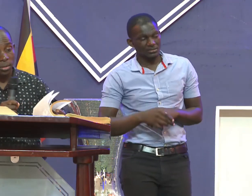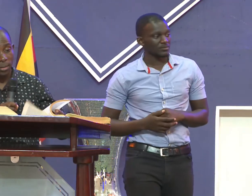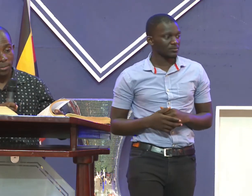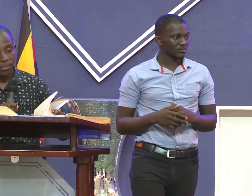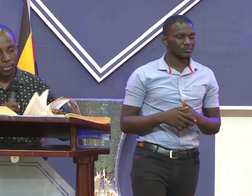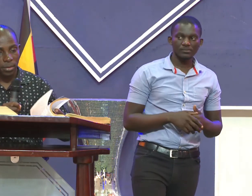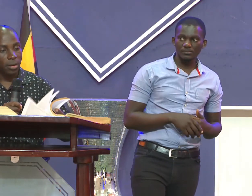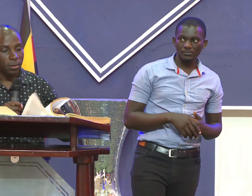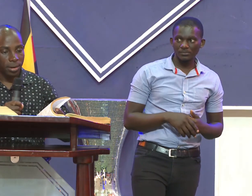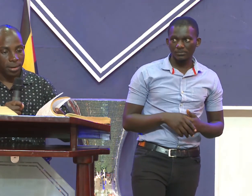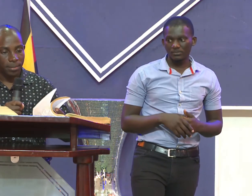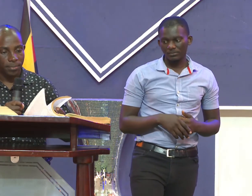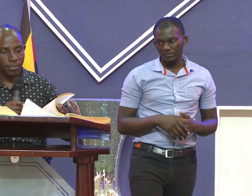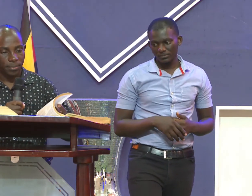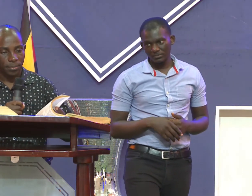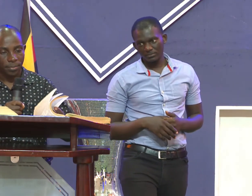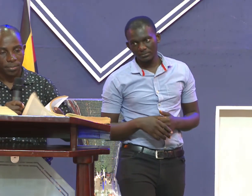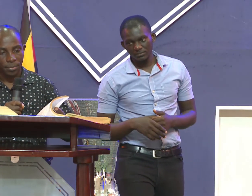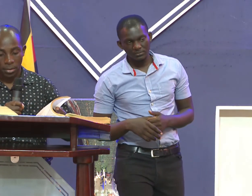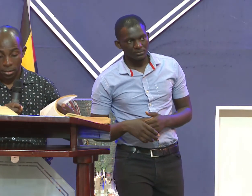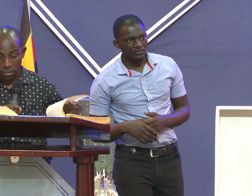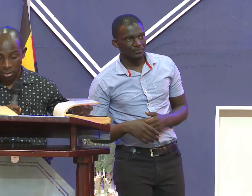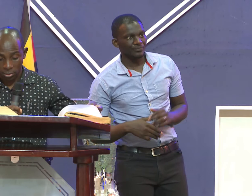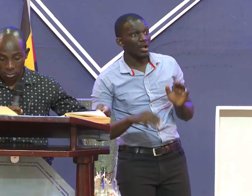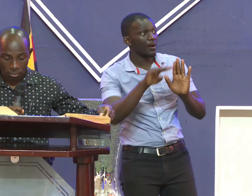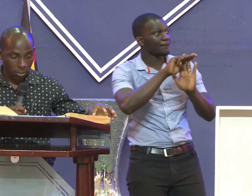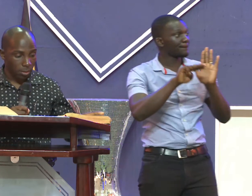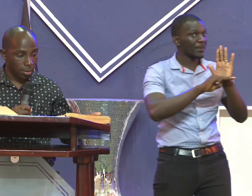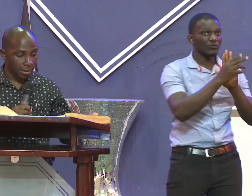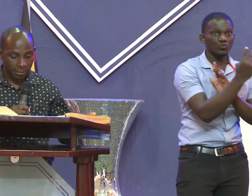tusewo. Yes, you can read Matthew